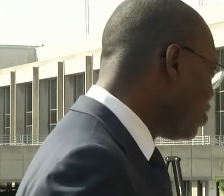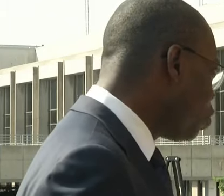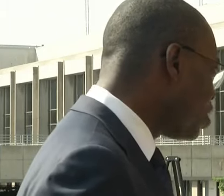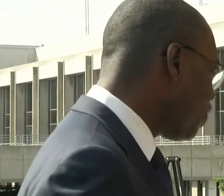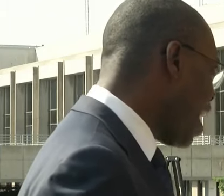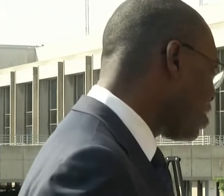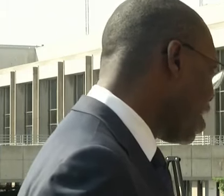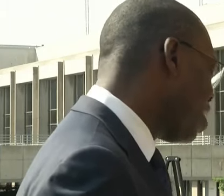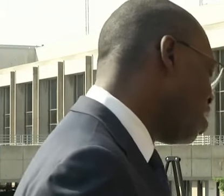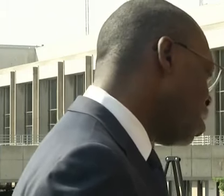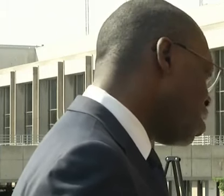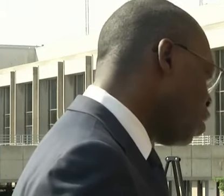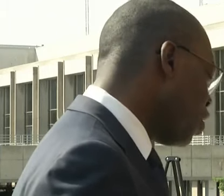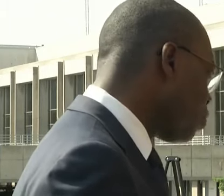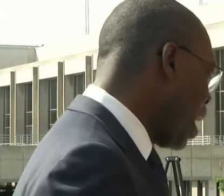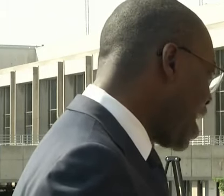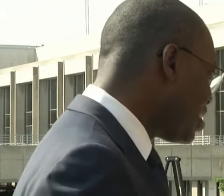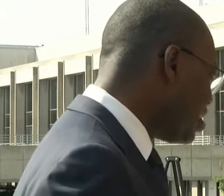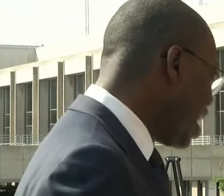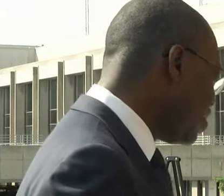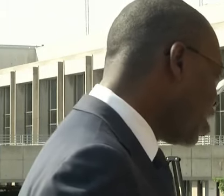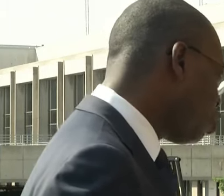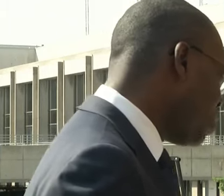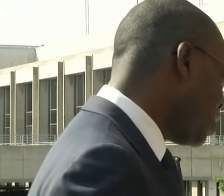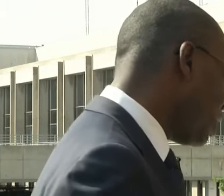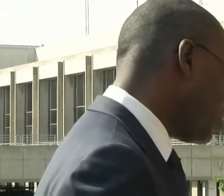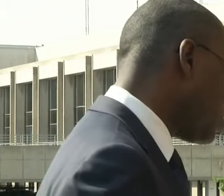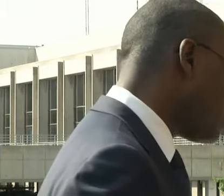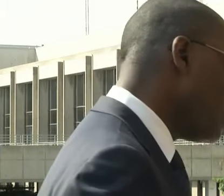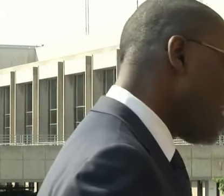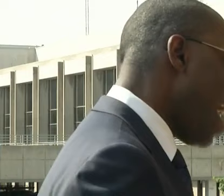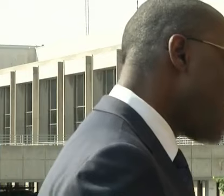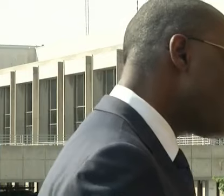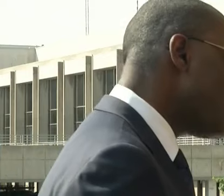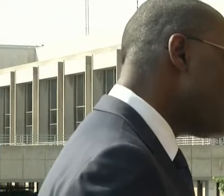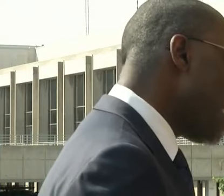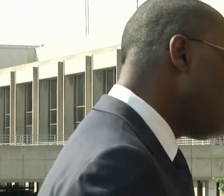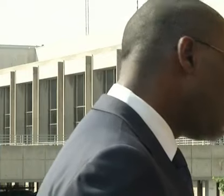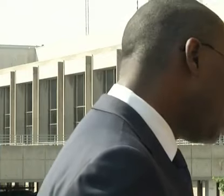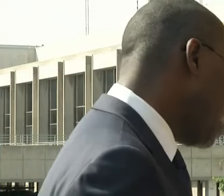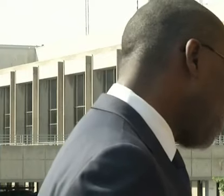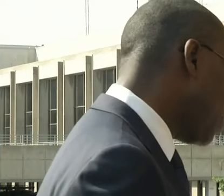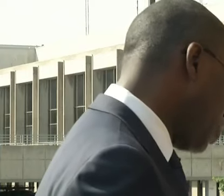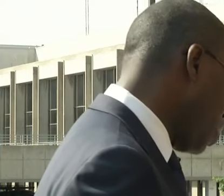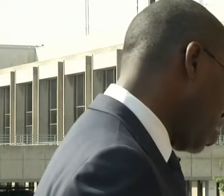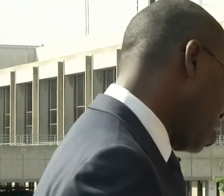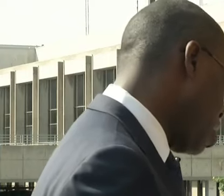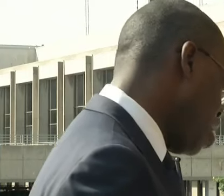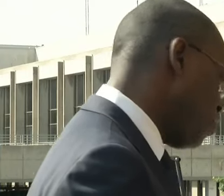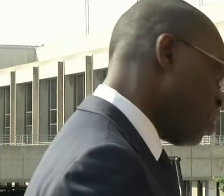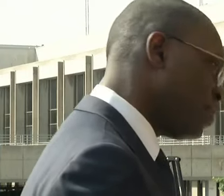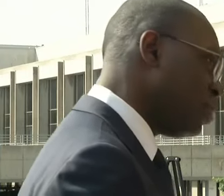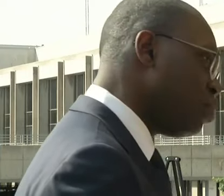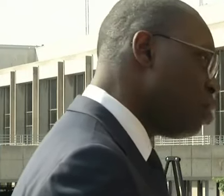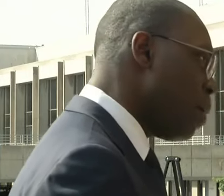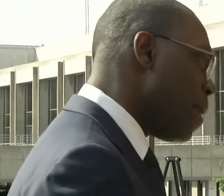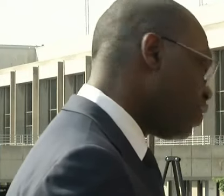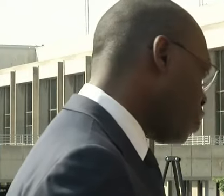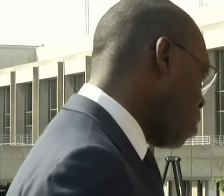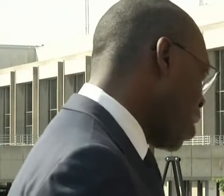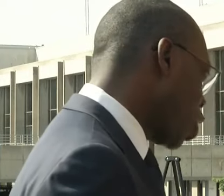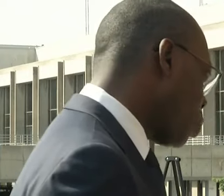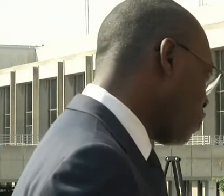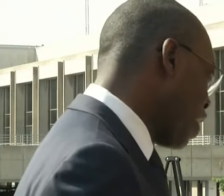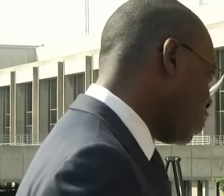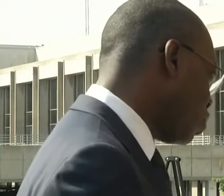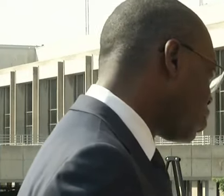some of that has to do with the fact that, you know, there's bias in testing and treatment decisions. And that presents an opportunity for us to make